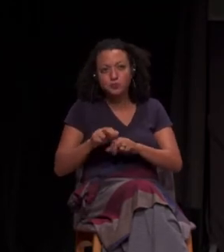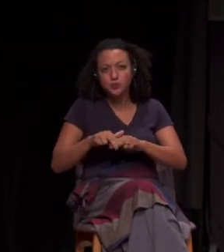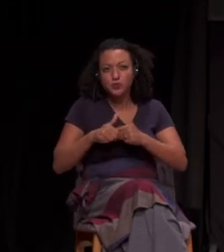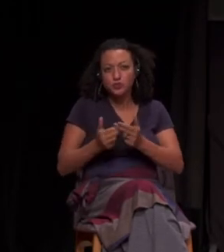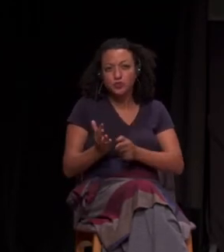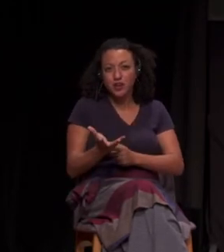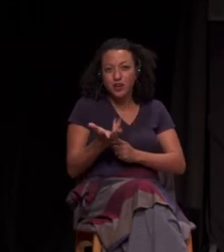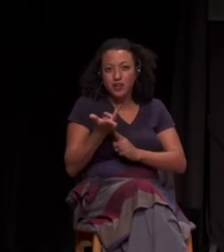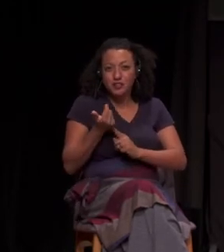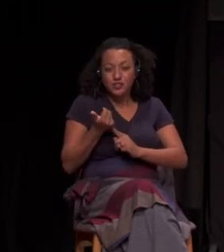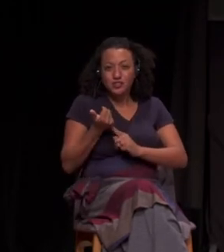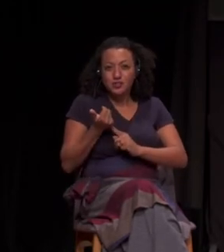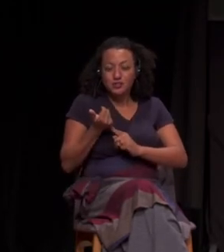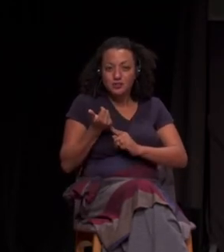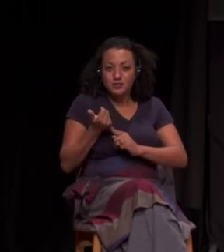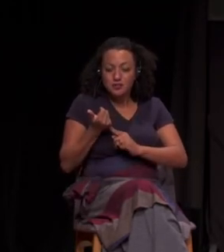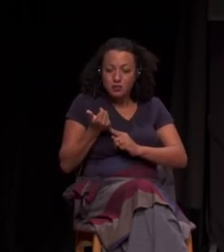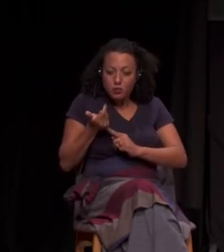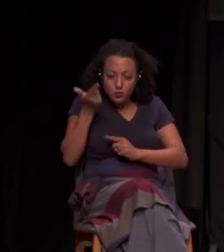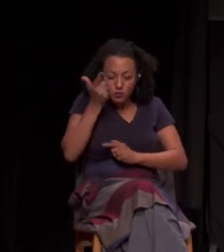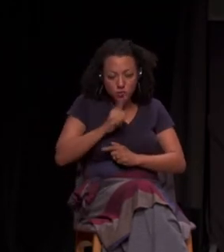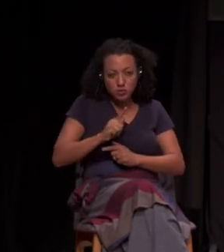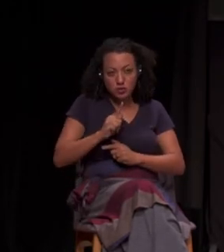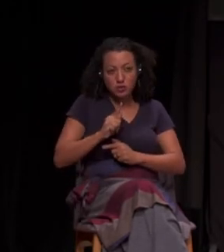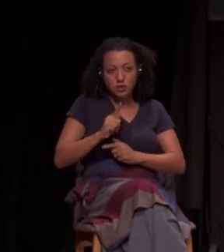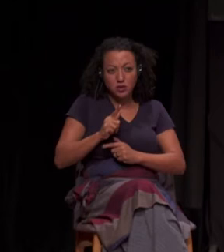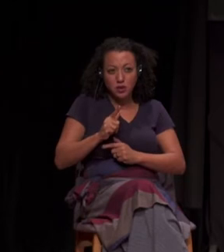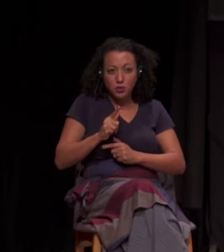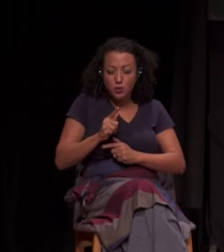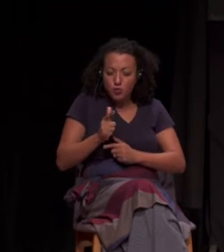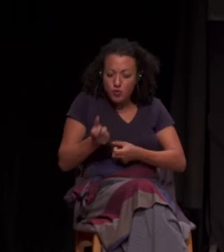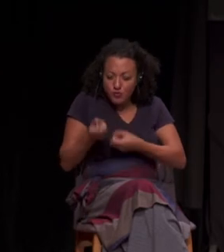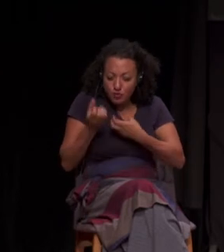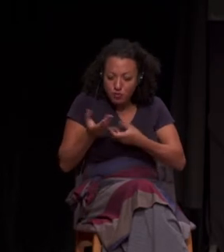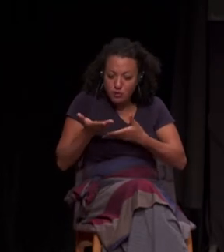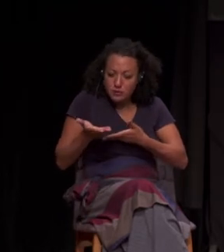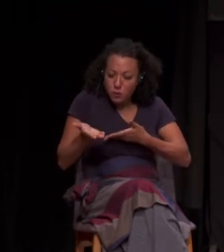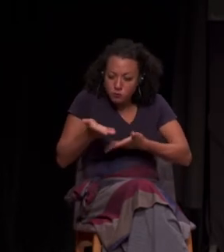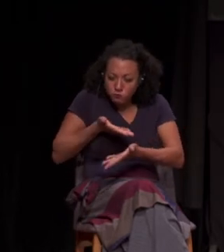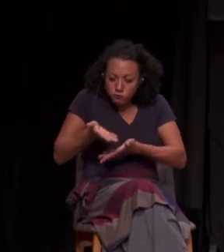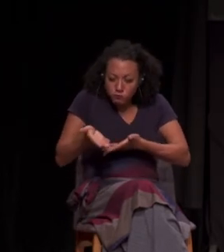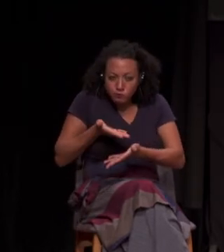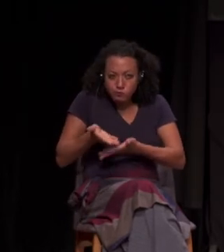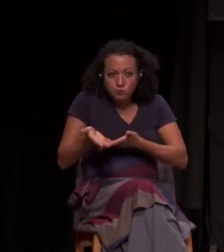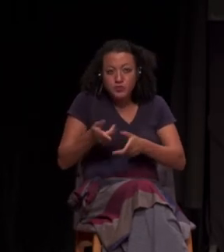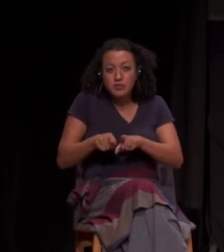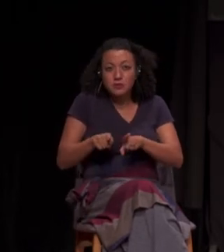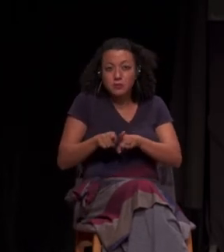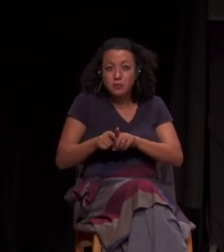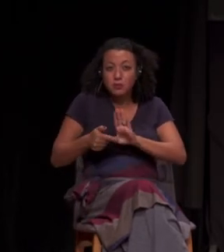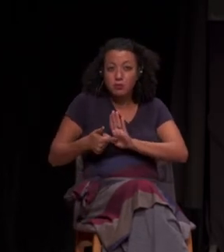redaction, of removing information, but also in this additive kind of activity of